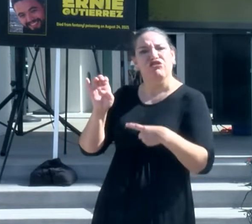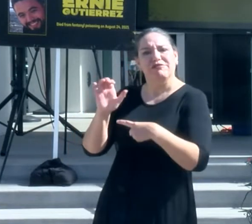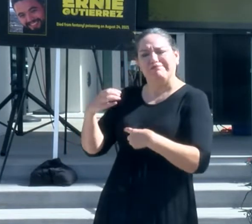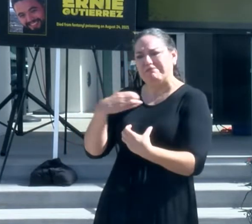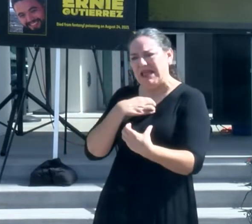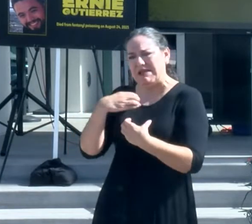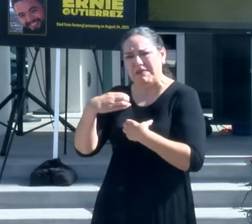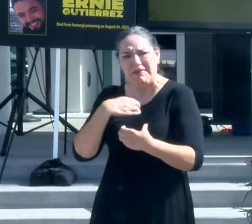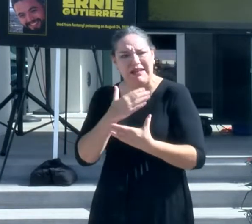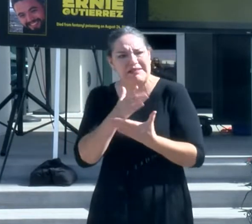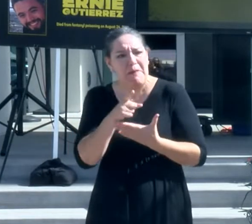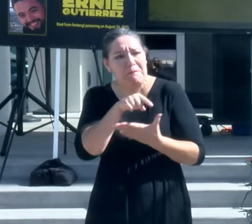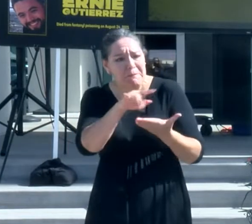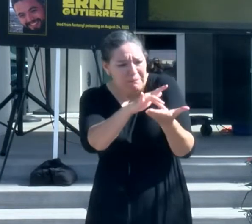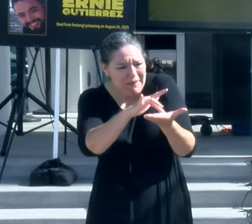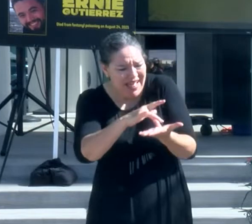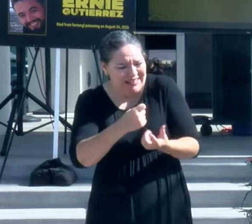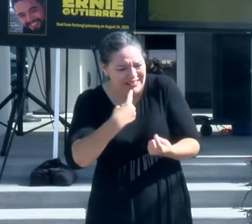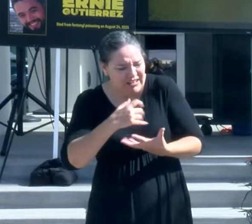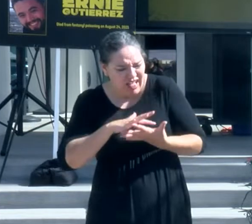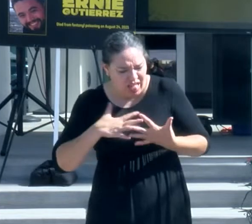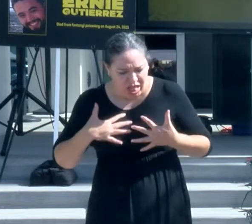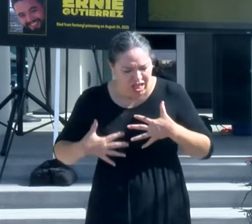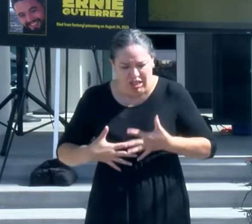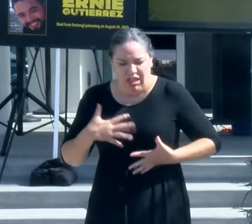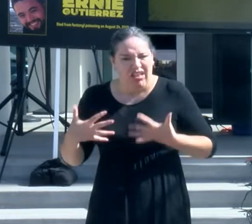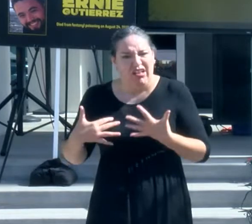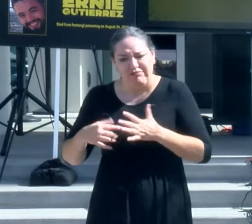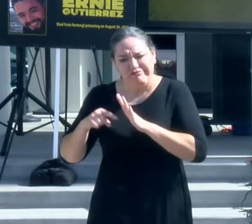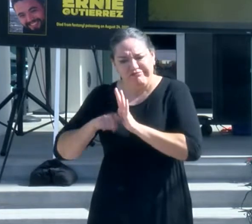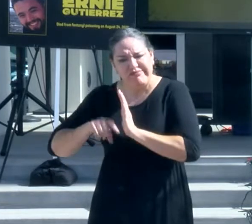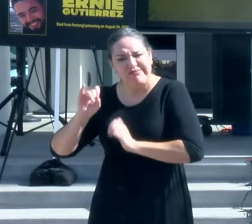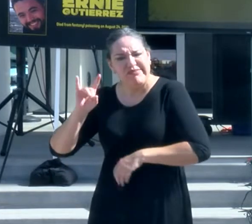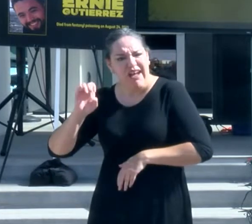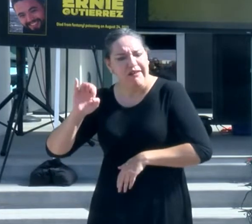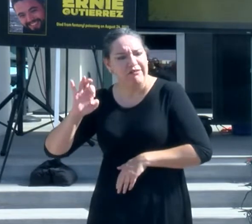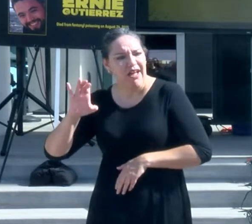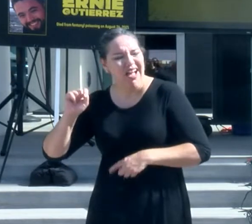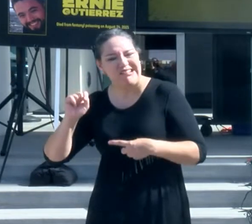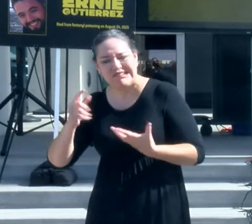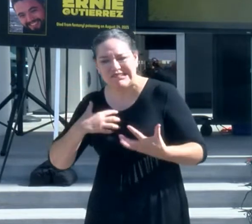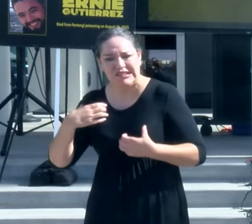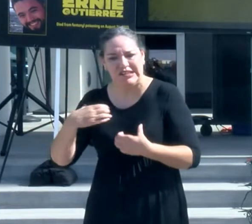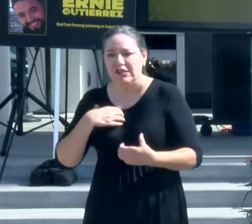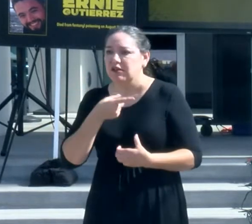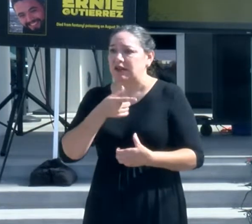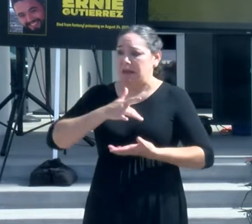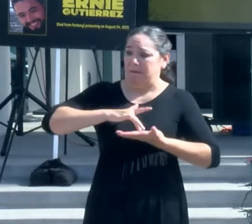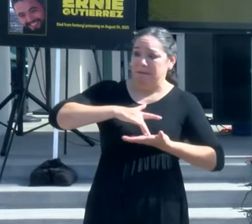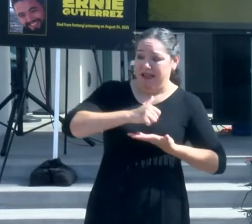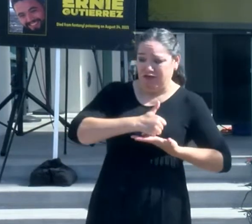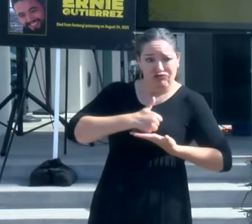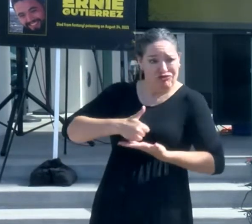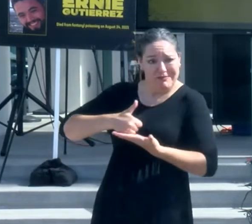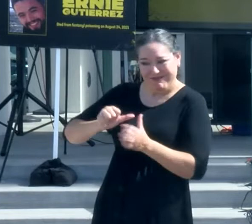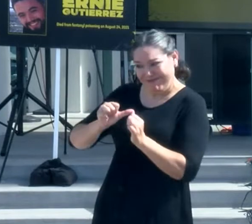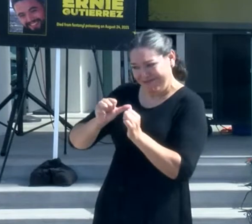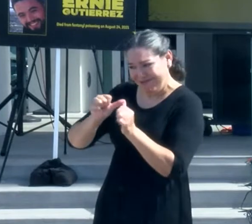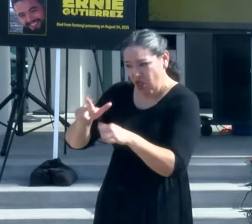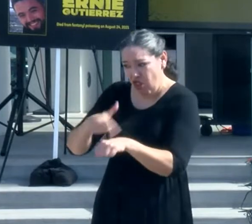about the side effects of some of his meds. The treatment and meds didn't last long enough to stabilize